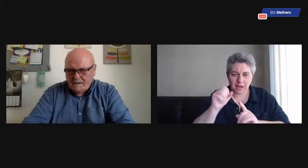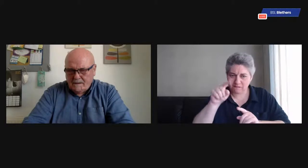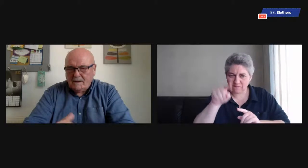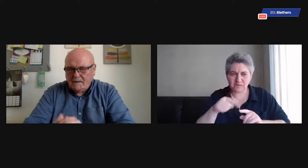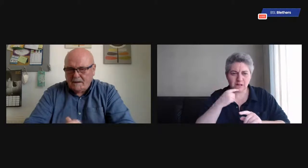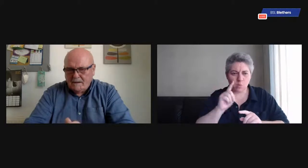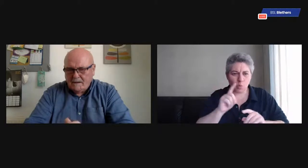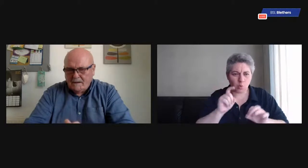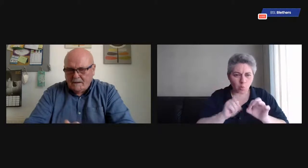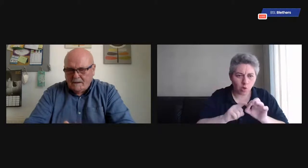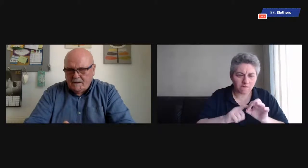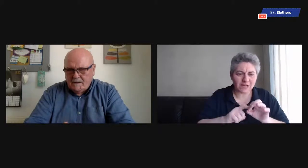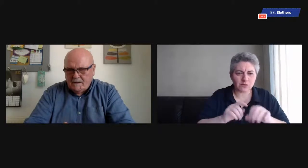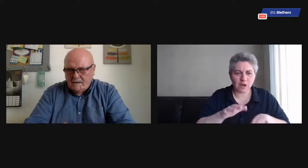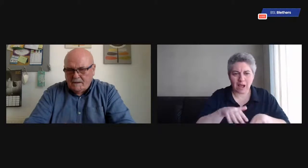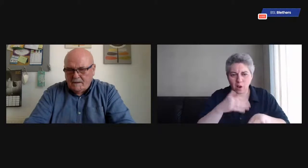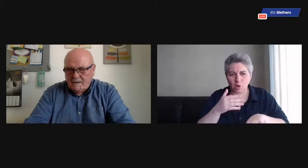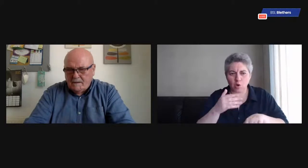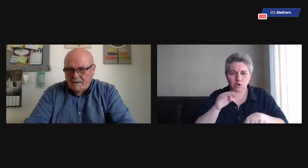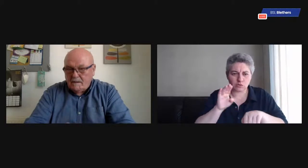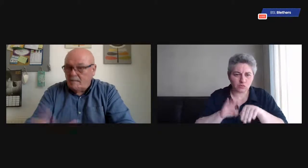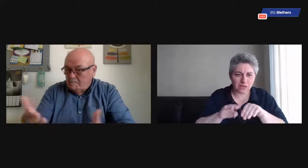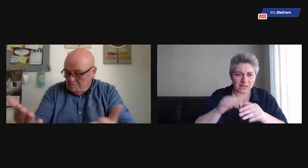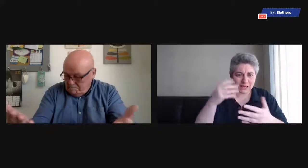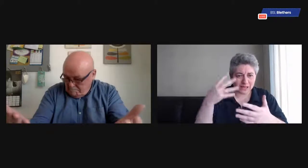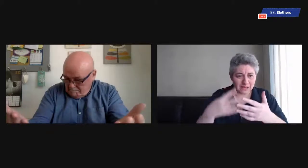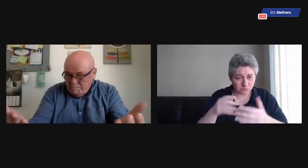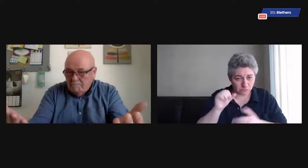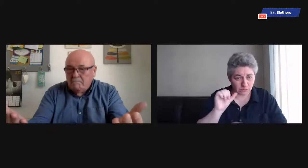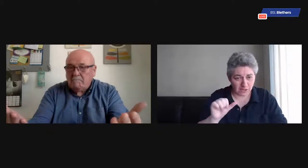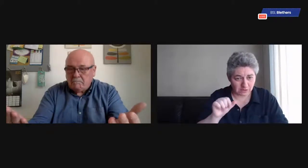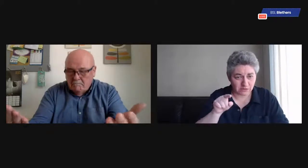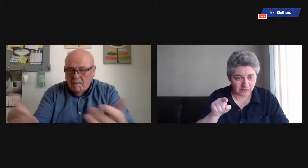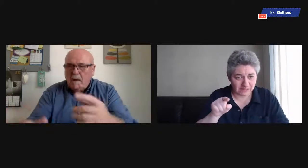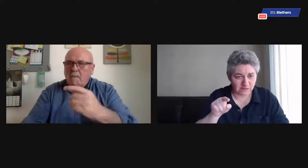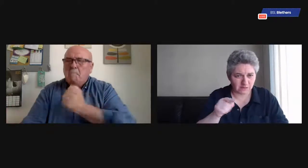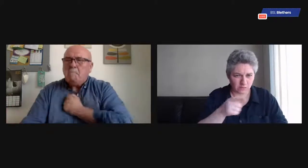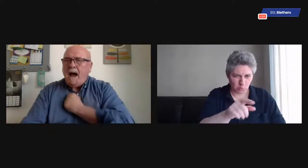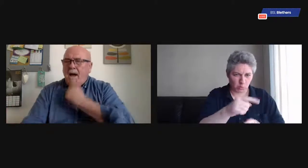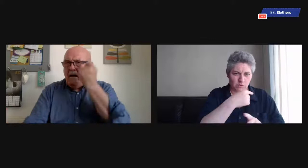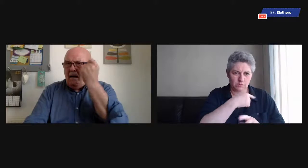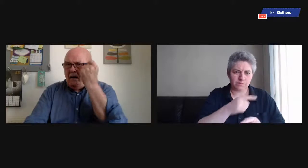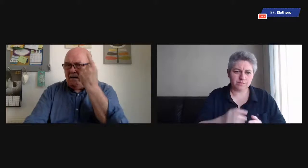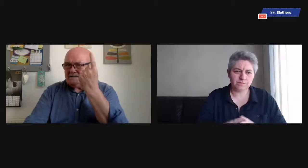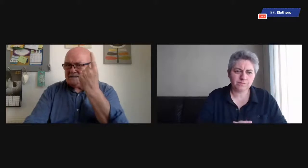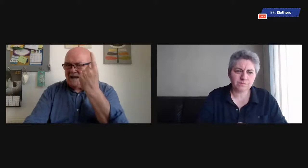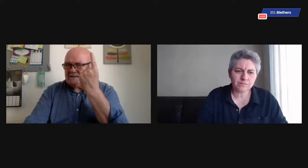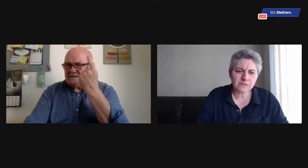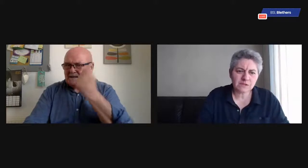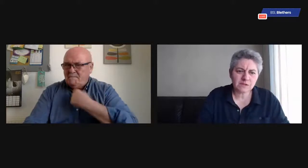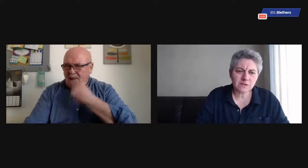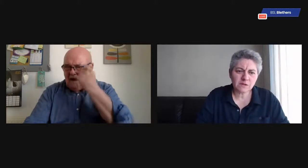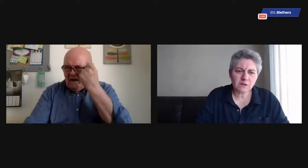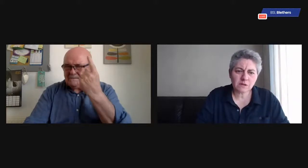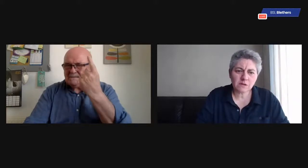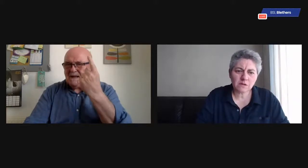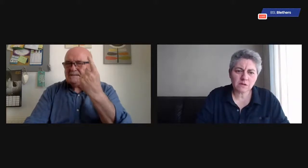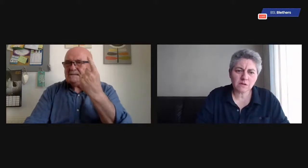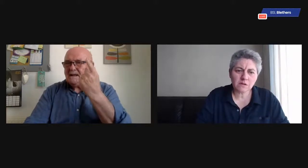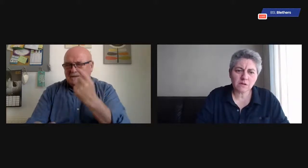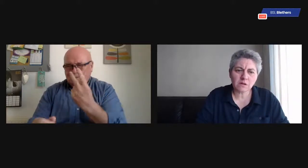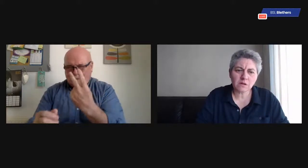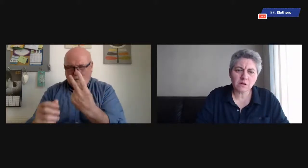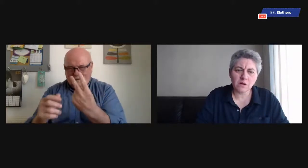of Justice website, they have all the criteria, qualification, and the trainings there. So that might be your best port of